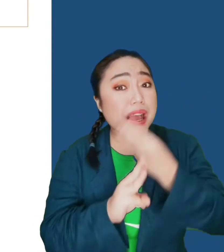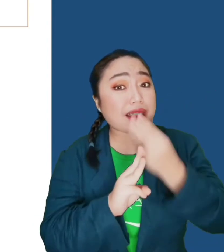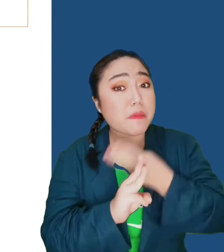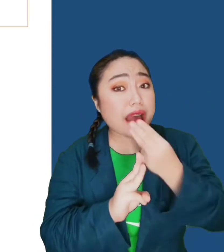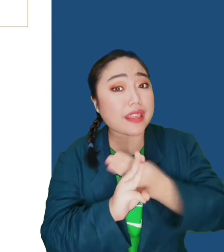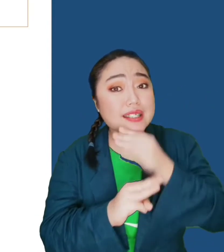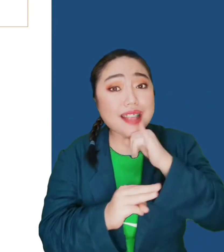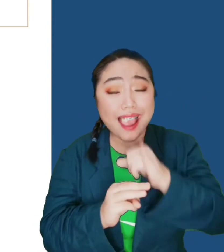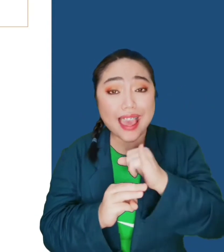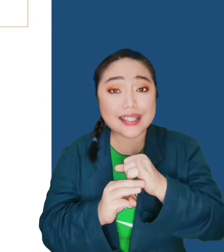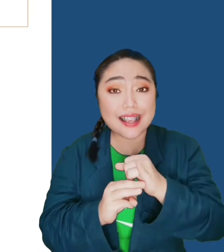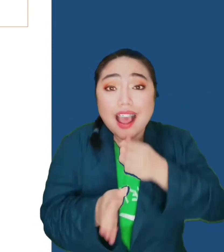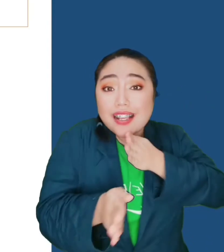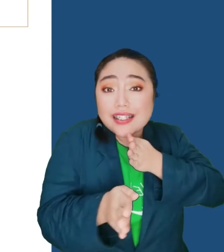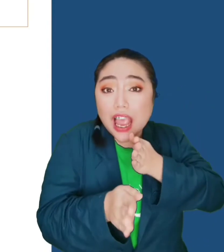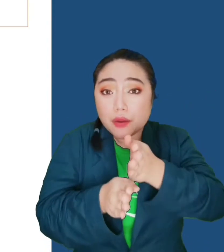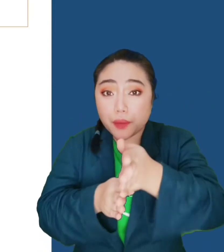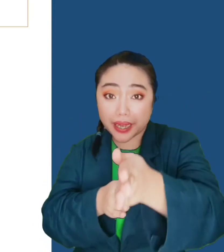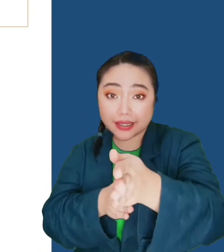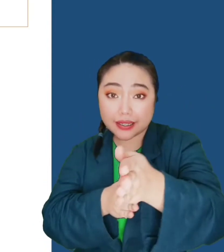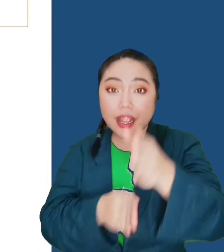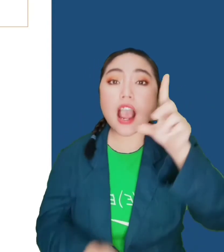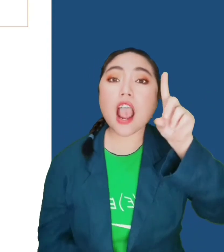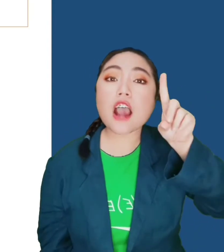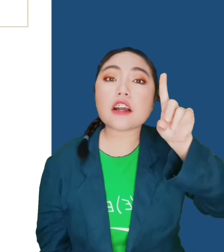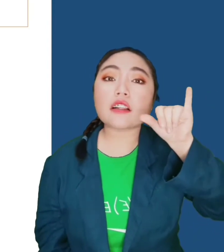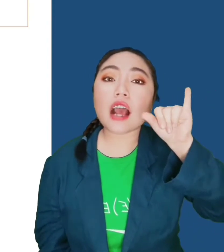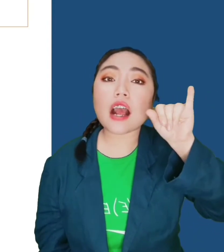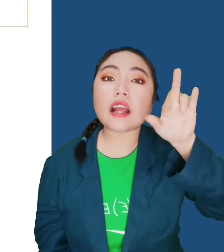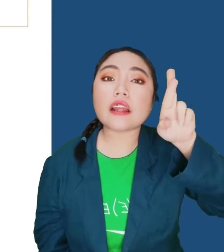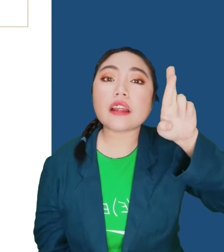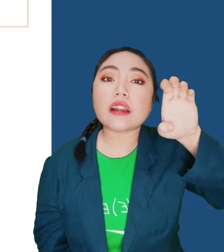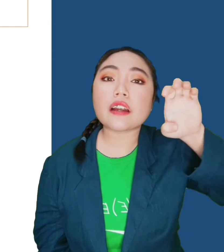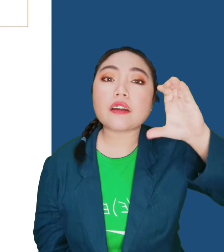In mathematics, it's called a direct,